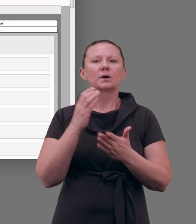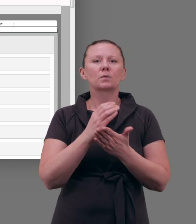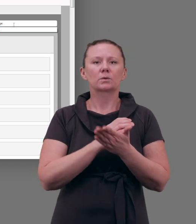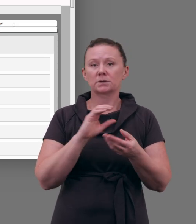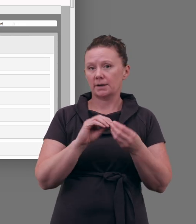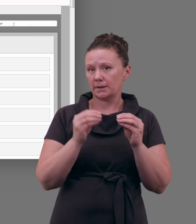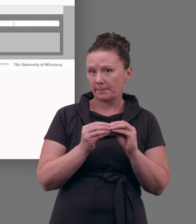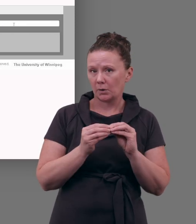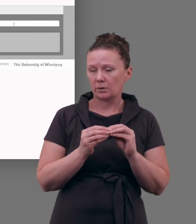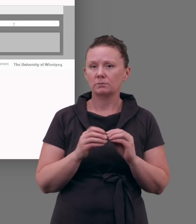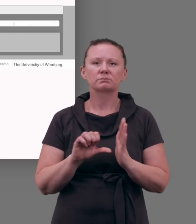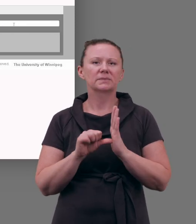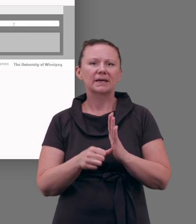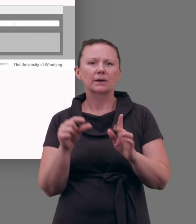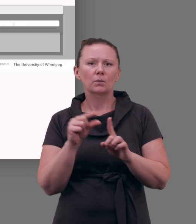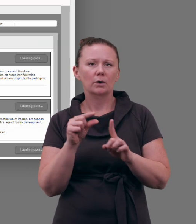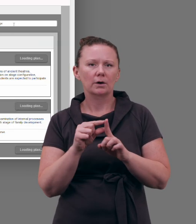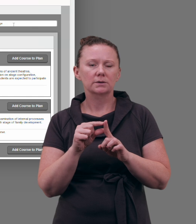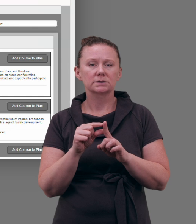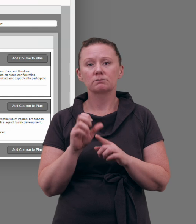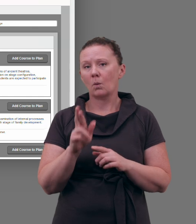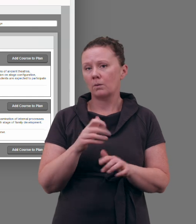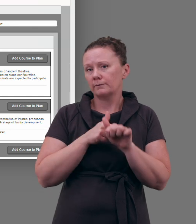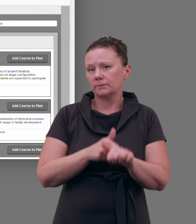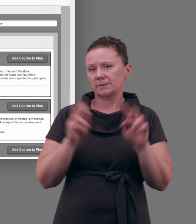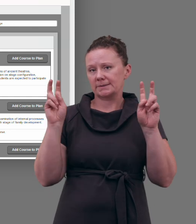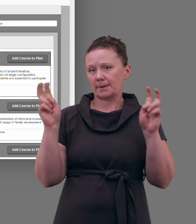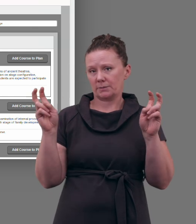or description, or for courses by subject.